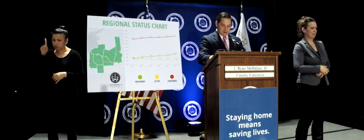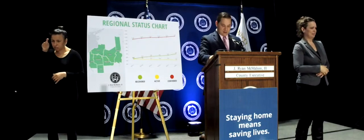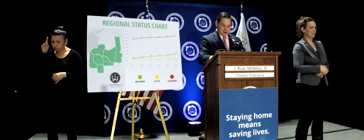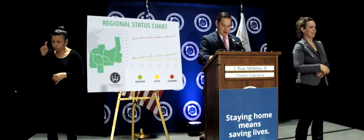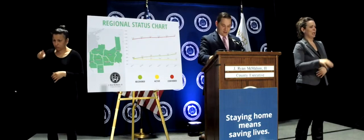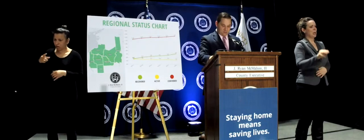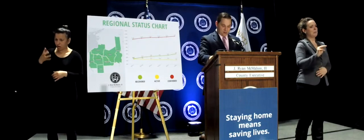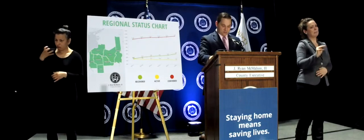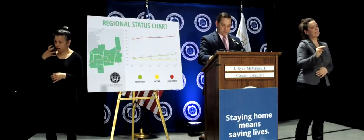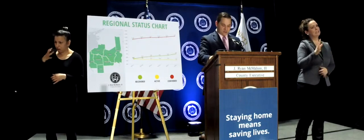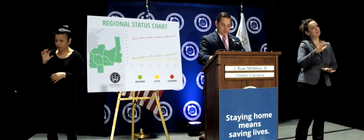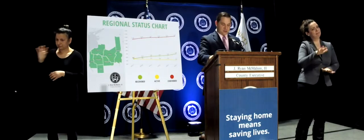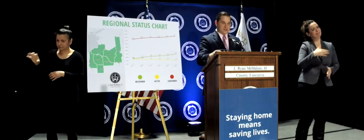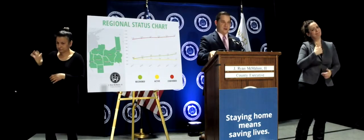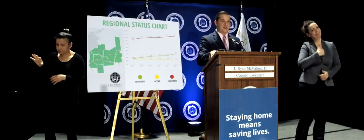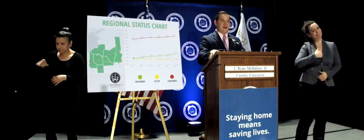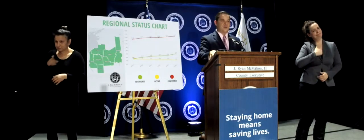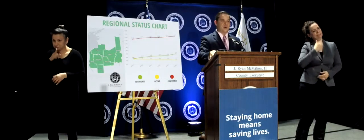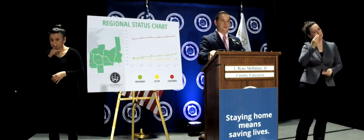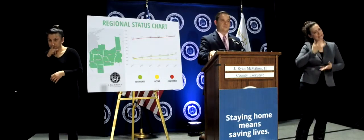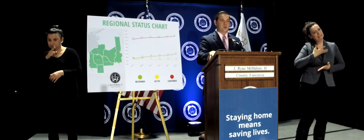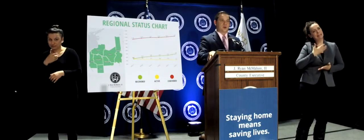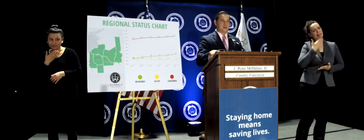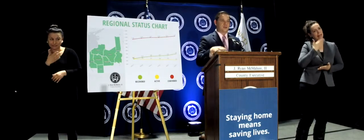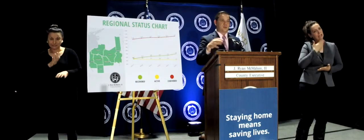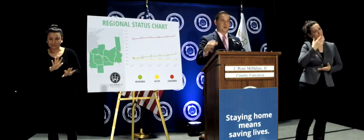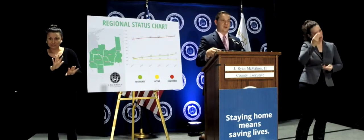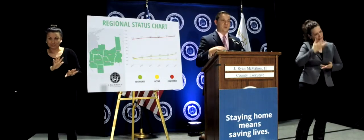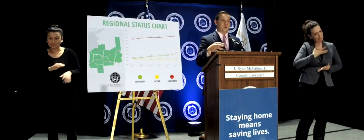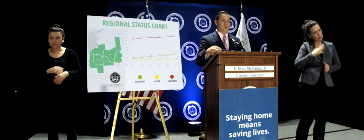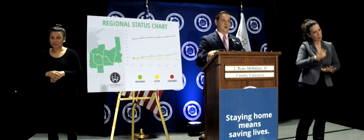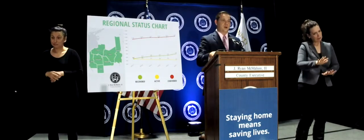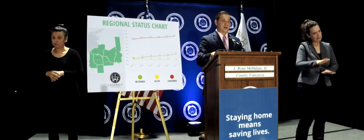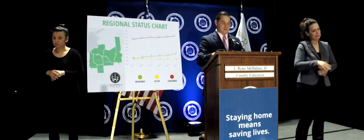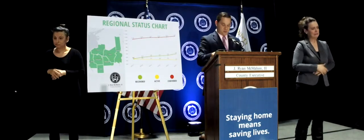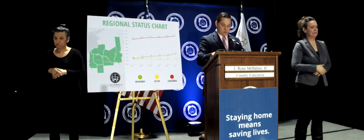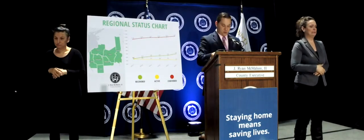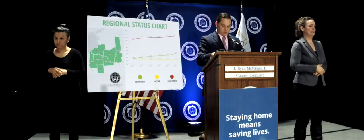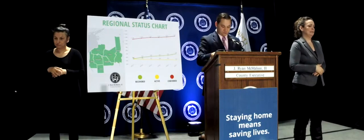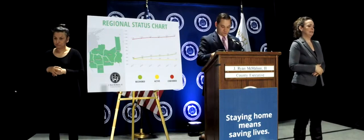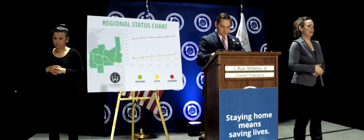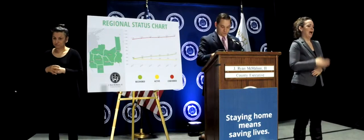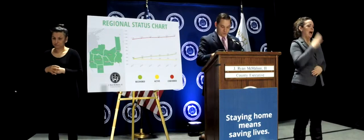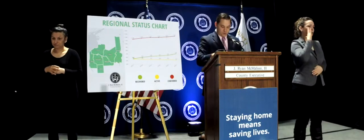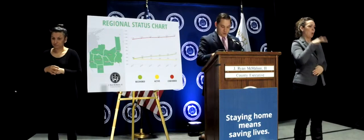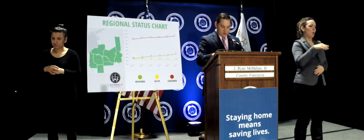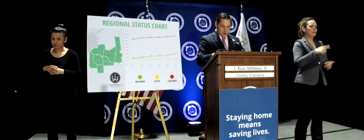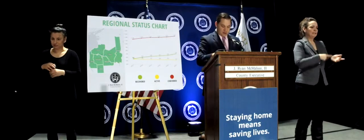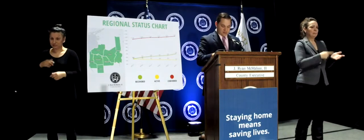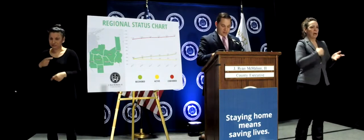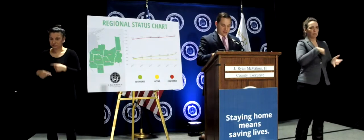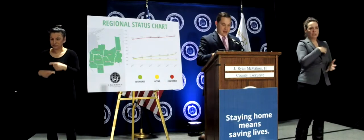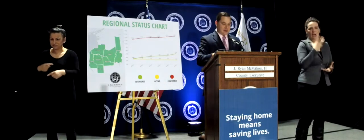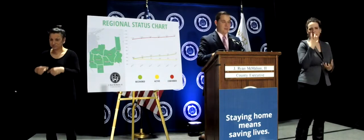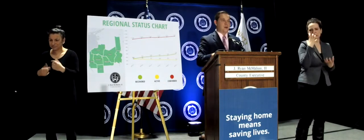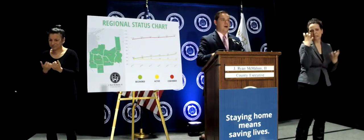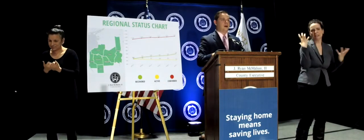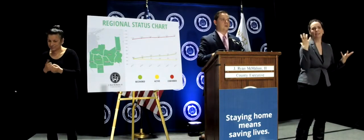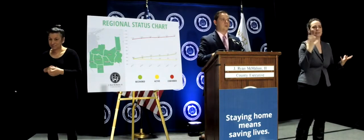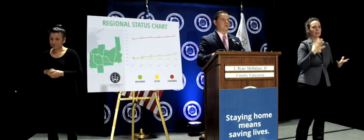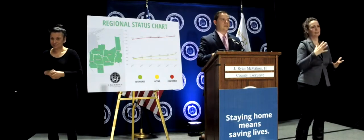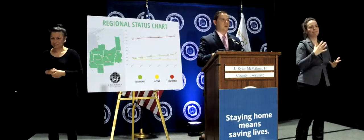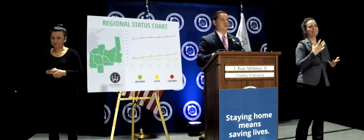check. But this has been tough on everybody, and we're getting through it, and we're doing good as a community. Saying